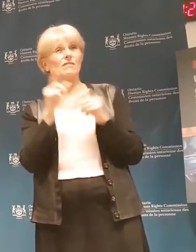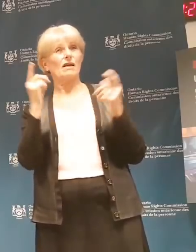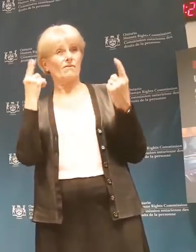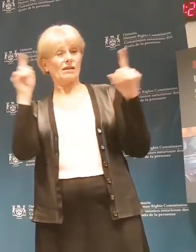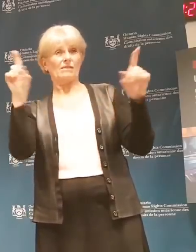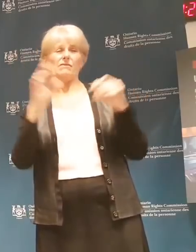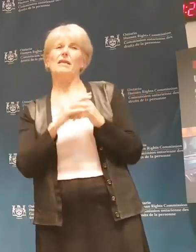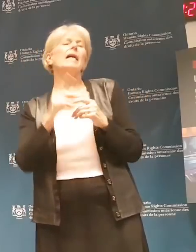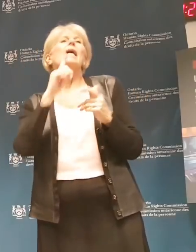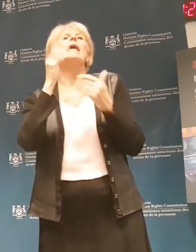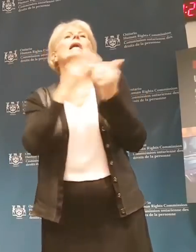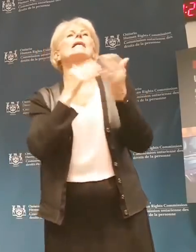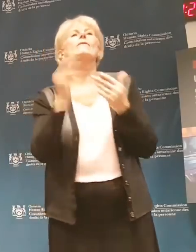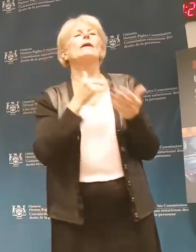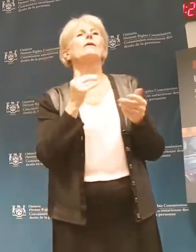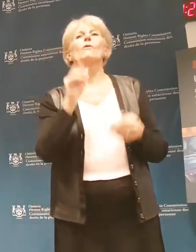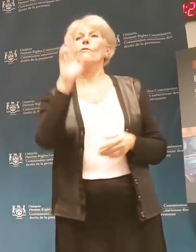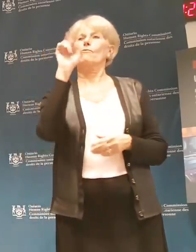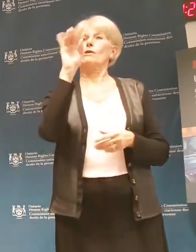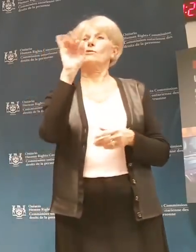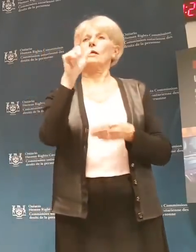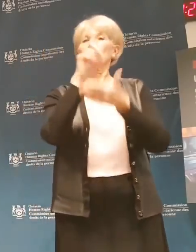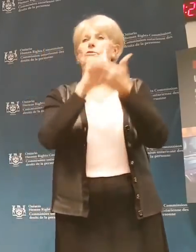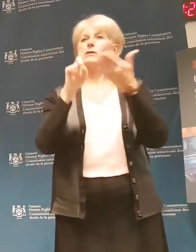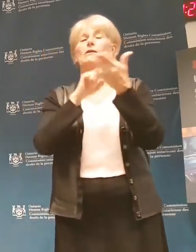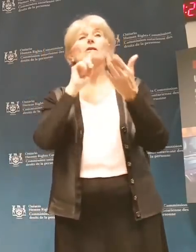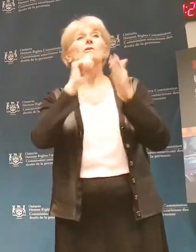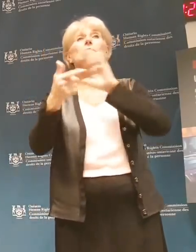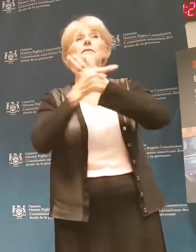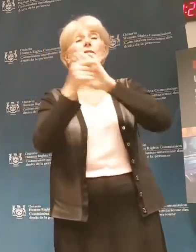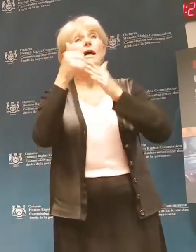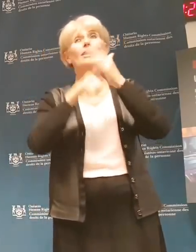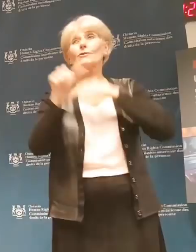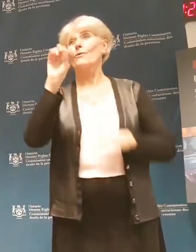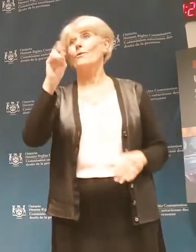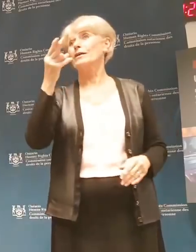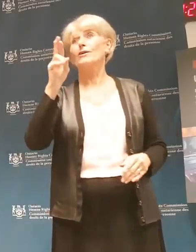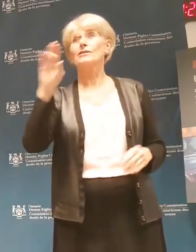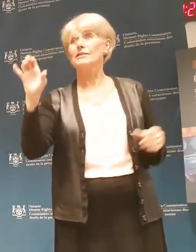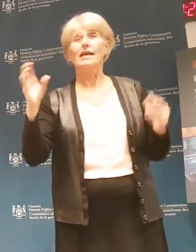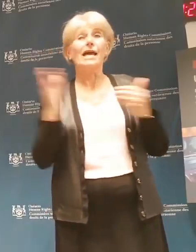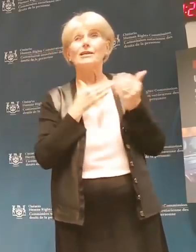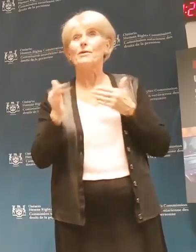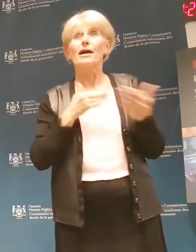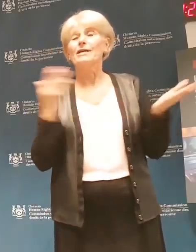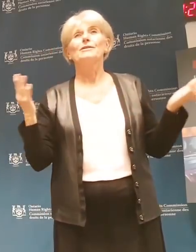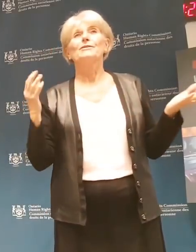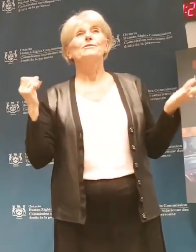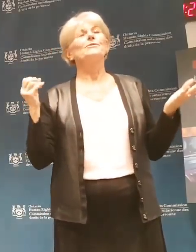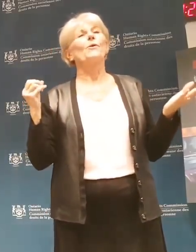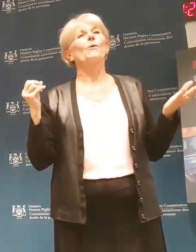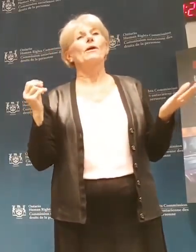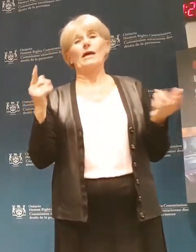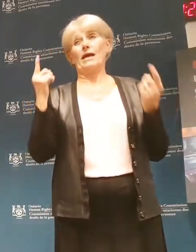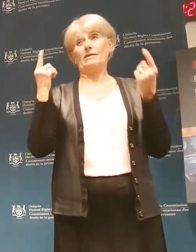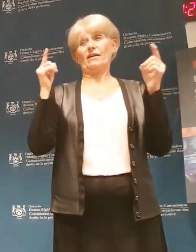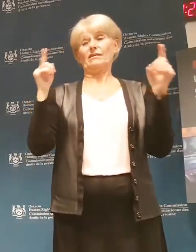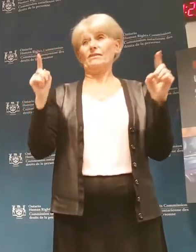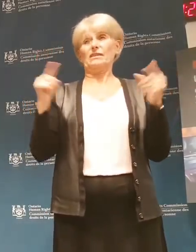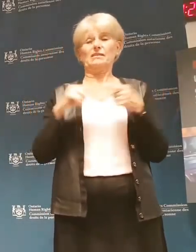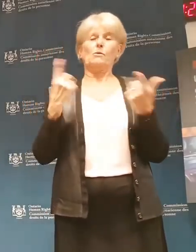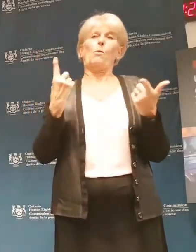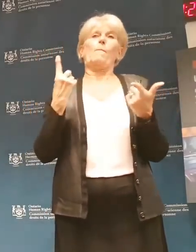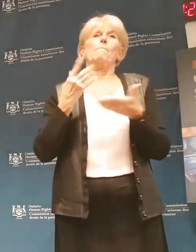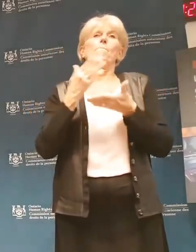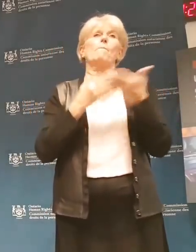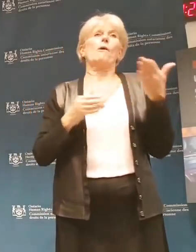in any event, racial discrimination is prohibited under the code, and so effectiveness is only really one